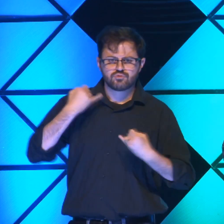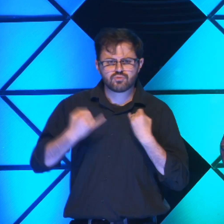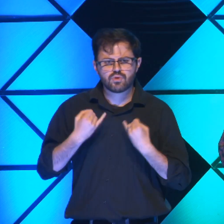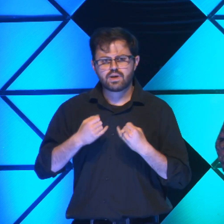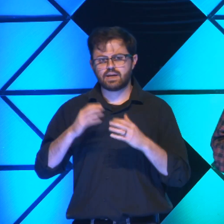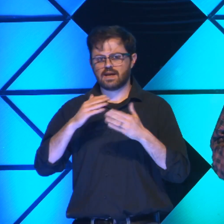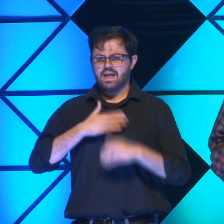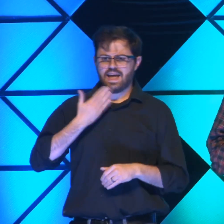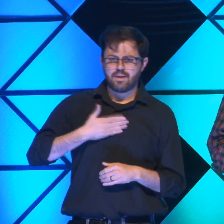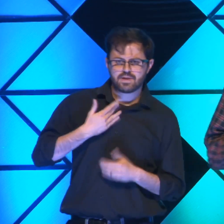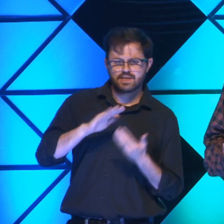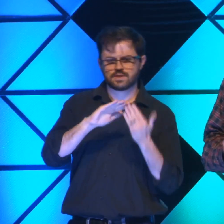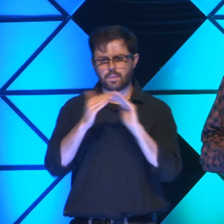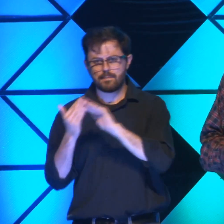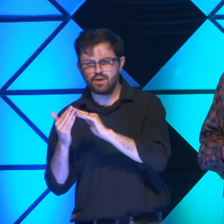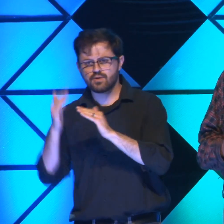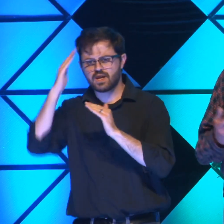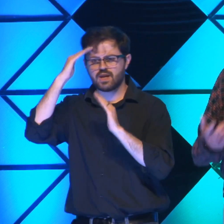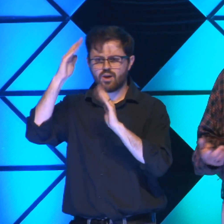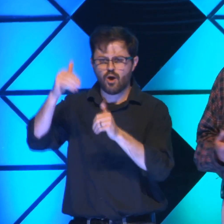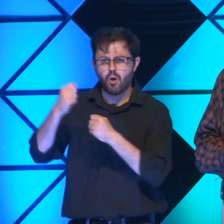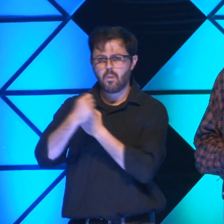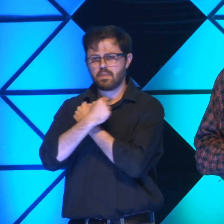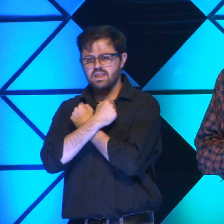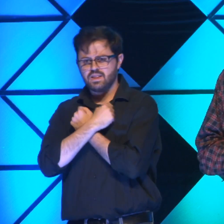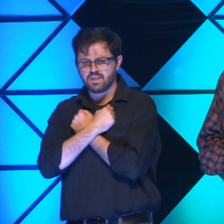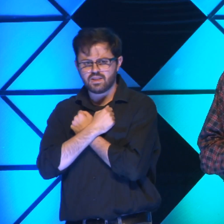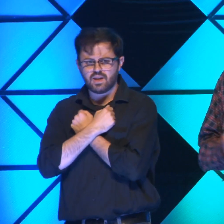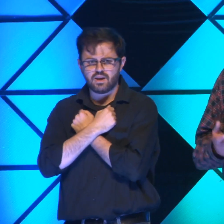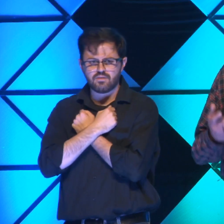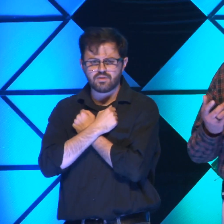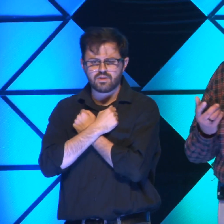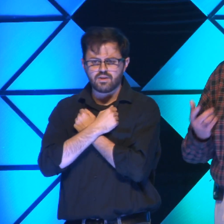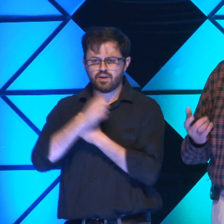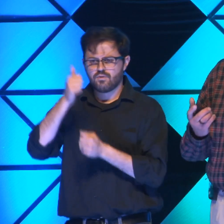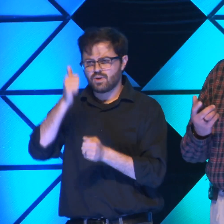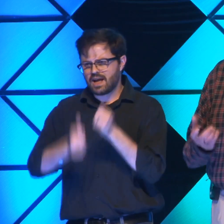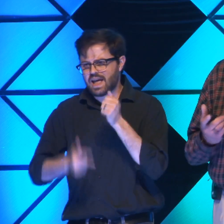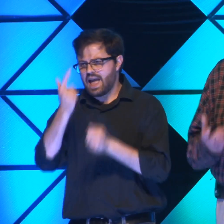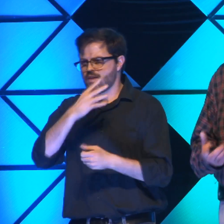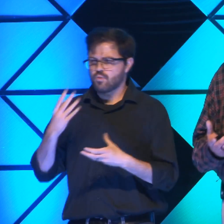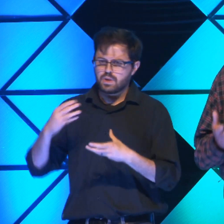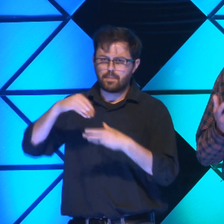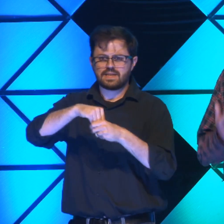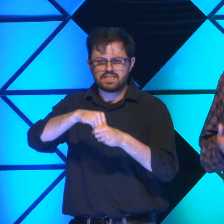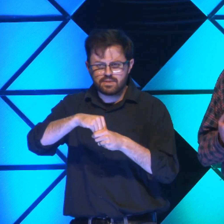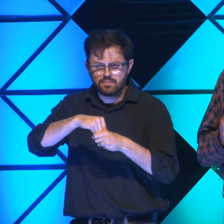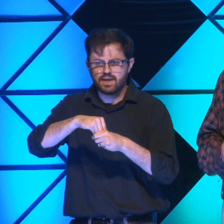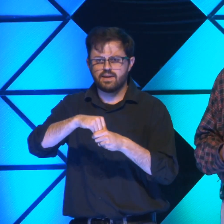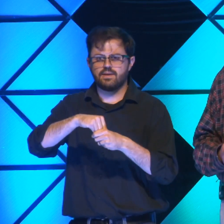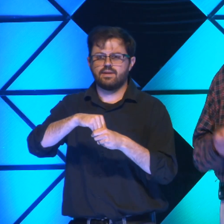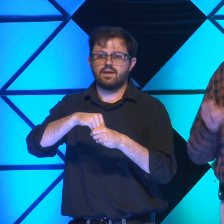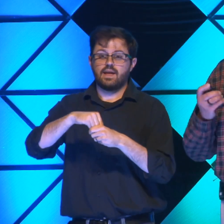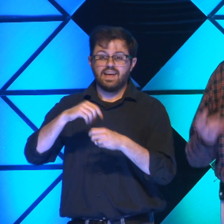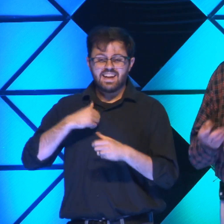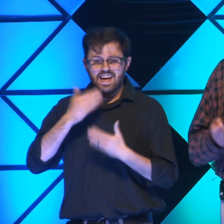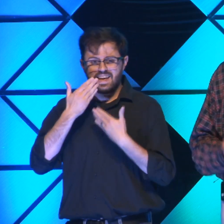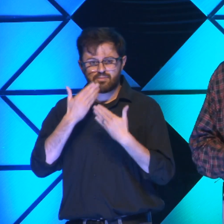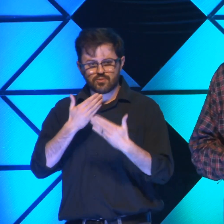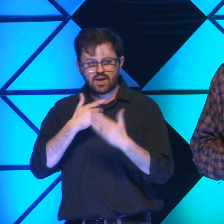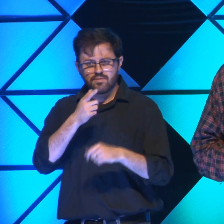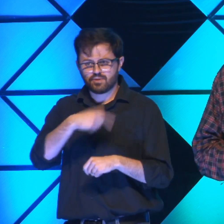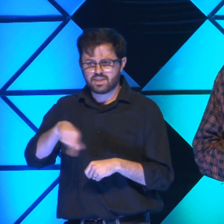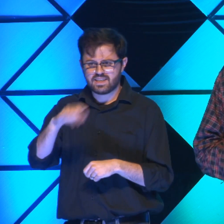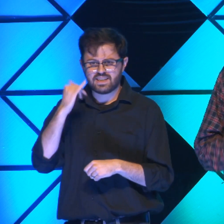hope and love to those that are part of it and those that experience these feelings because of the people in